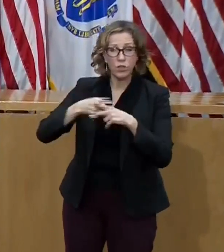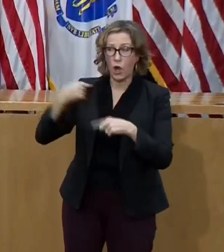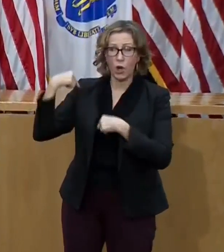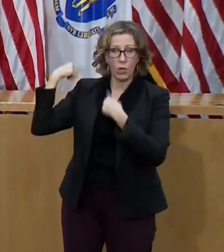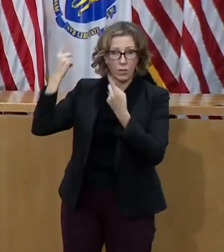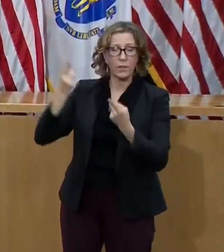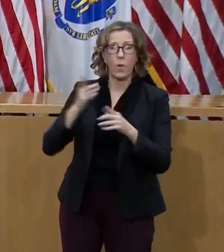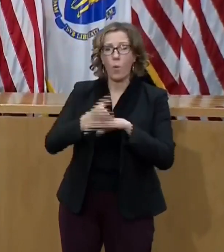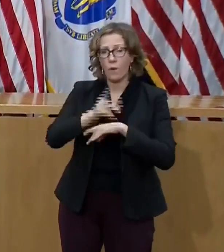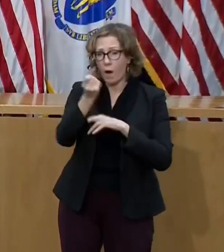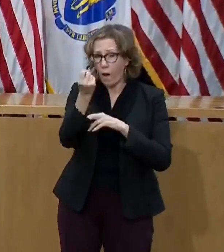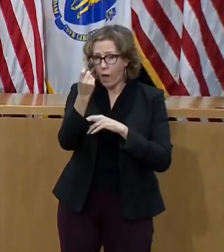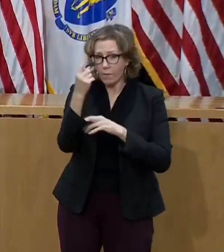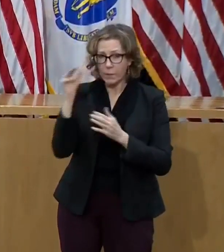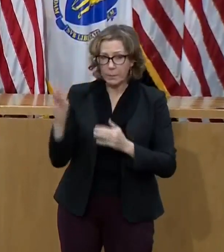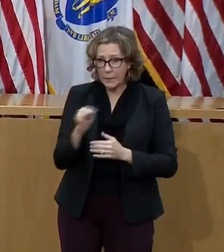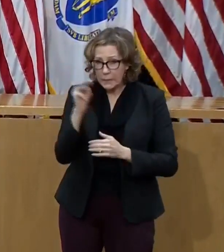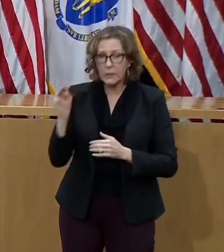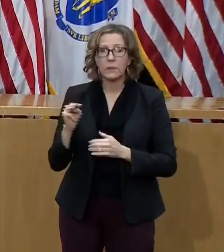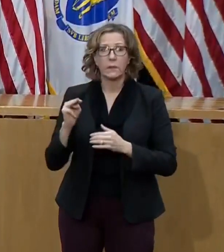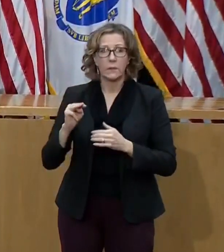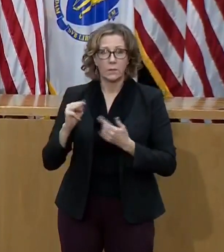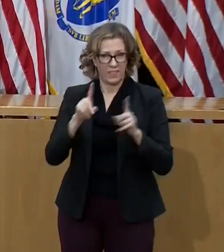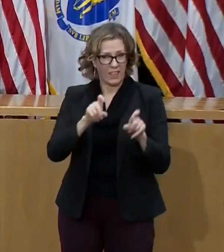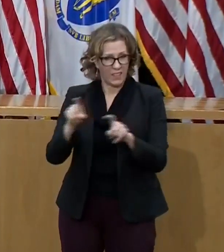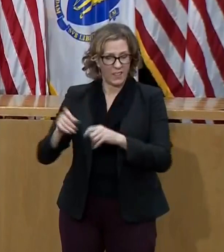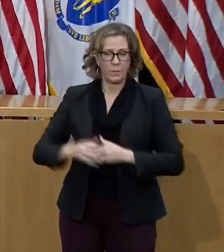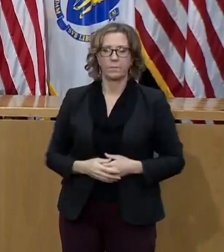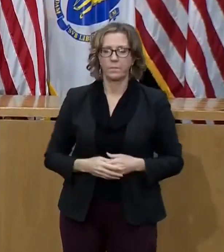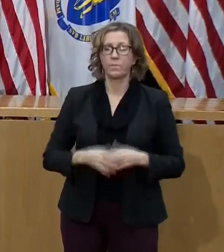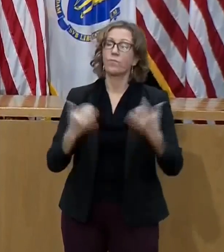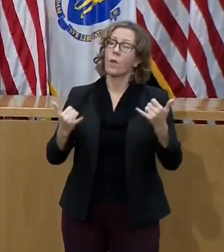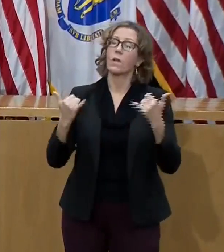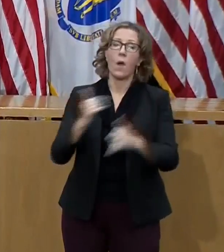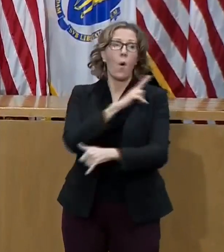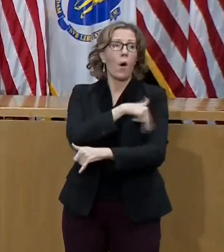2,291 patients are in the hospital being treated for COVID, and